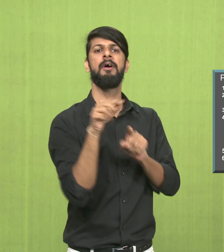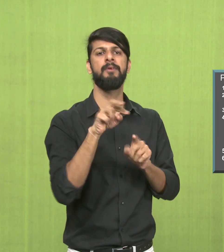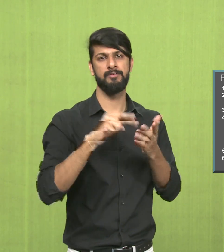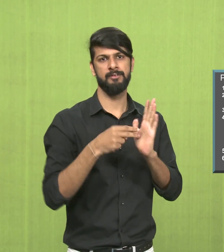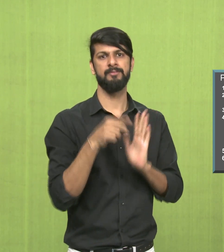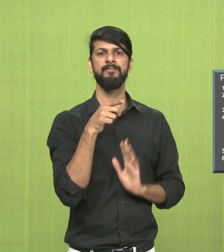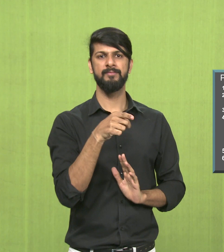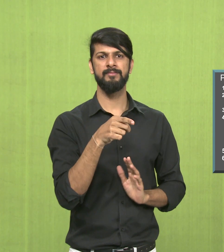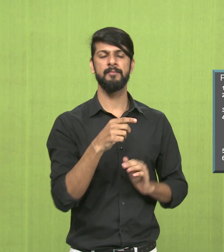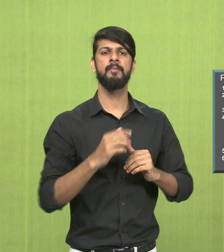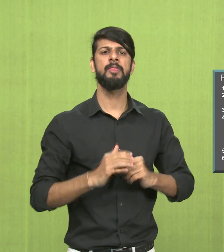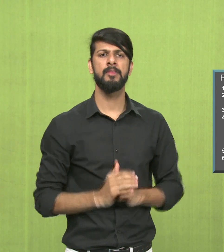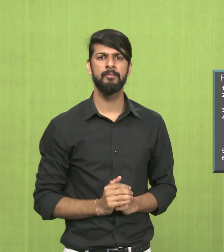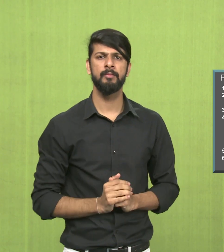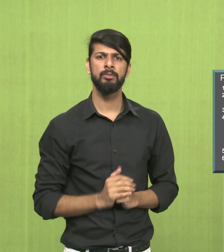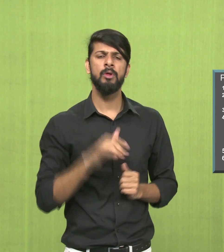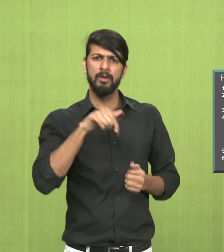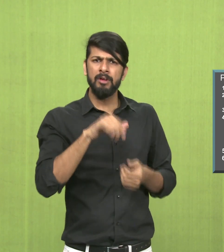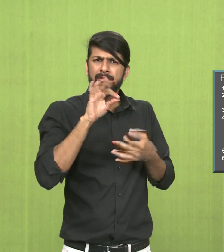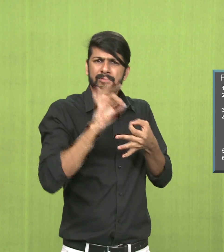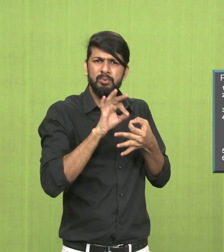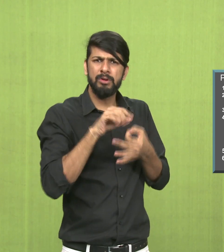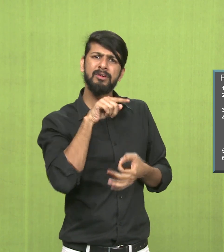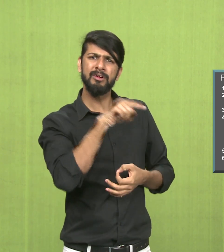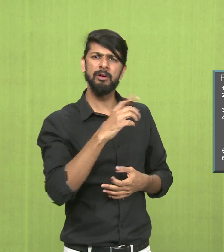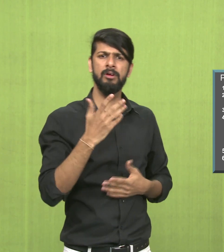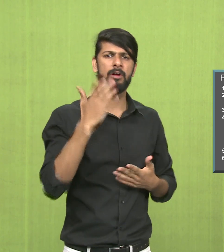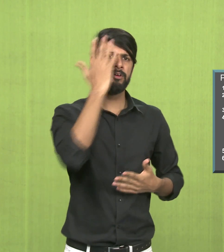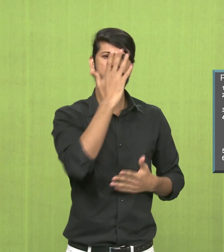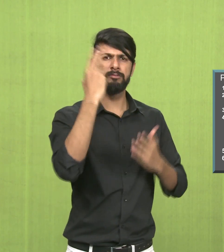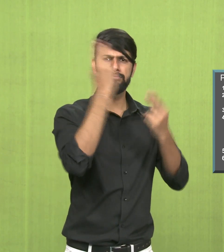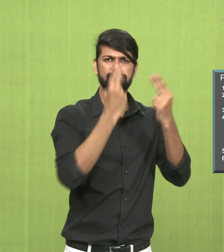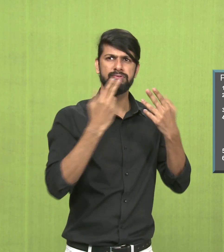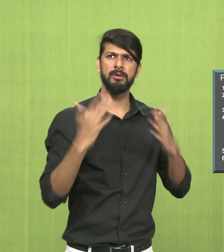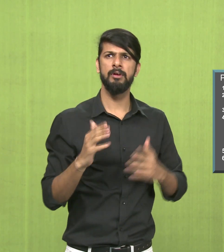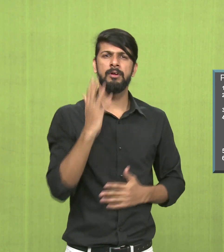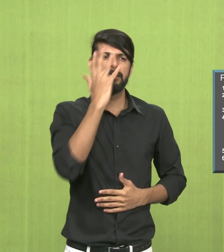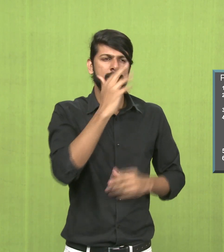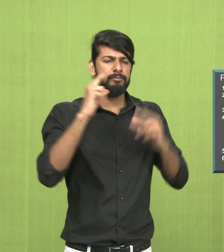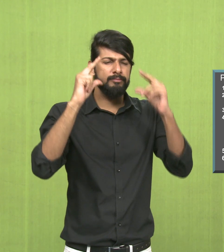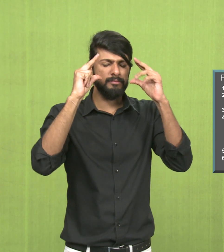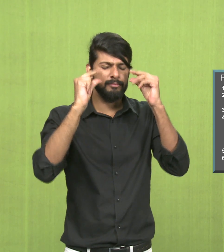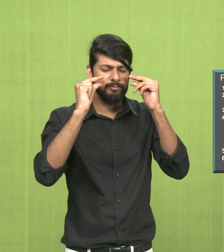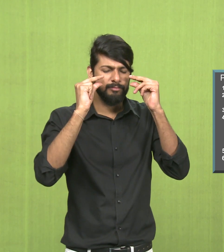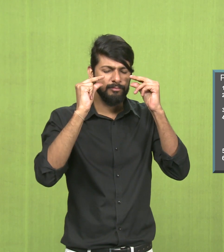negativity around or dirt around. And similarly, that is what this painting of Bodhisattva holding the